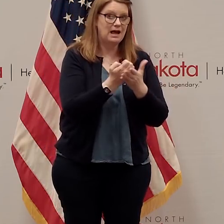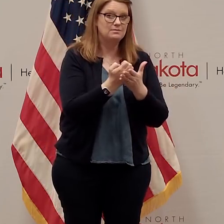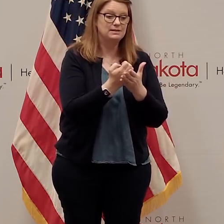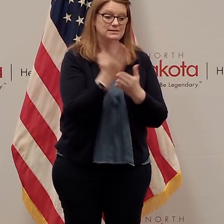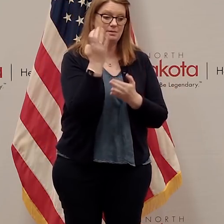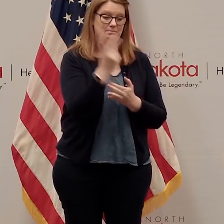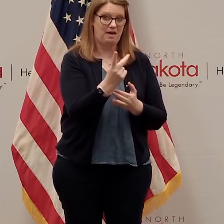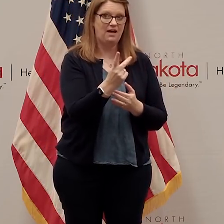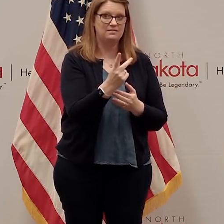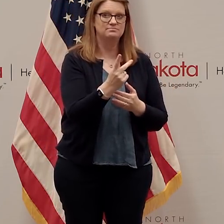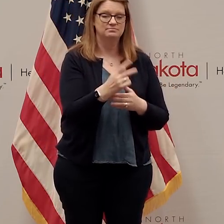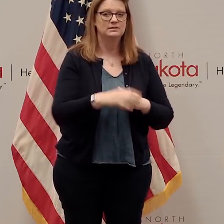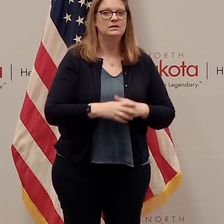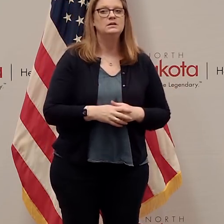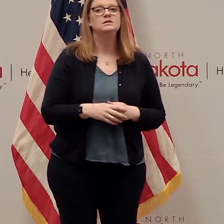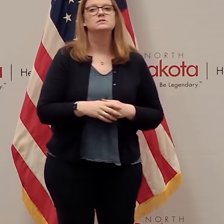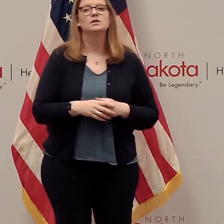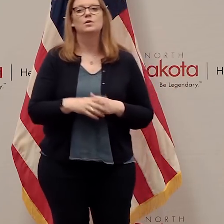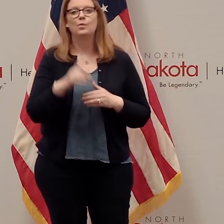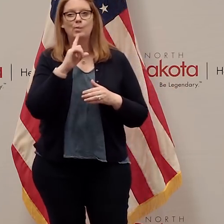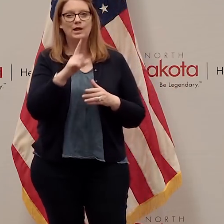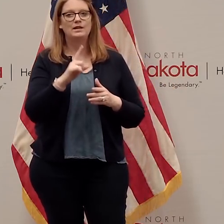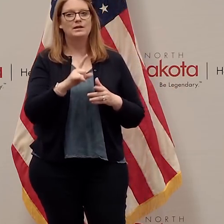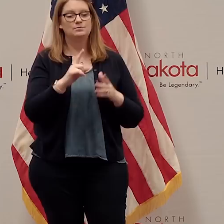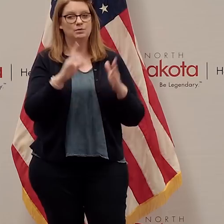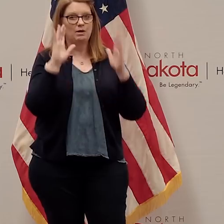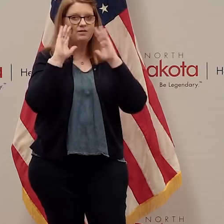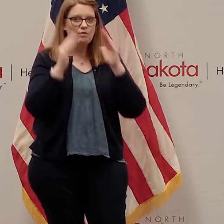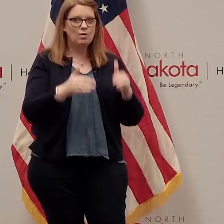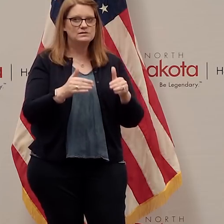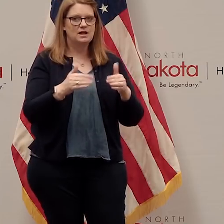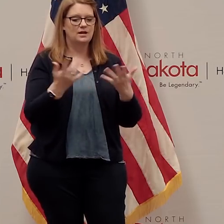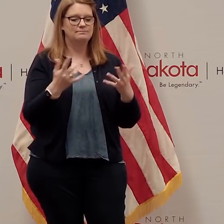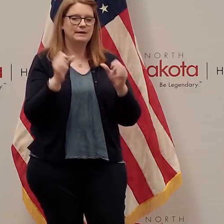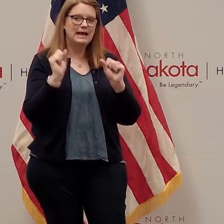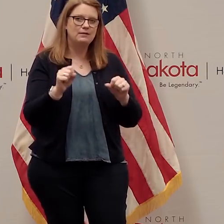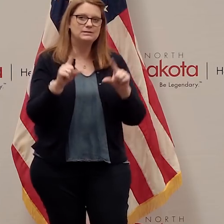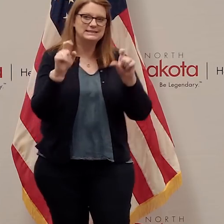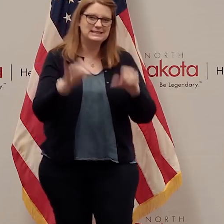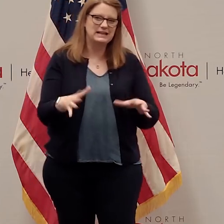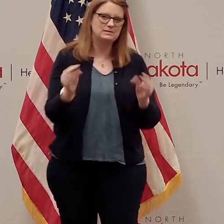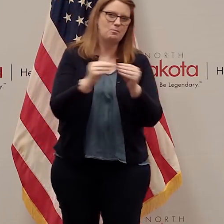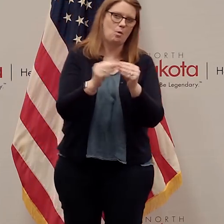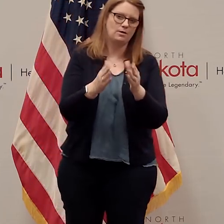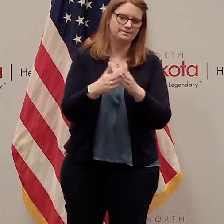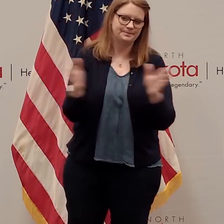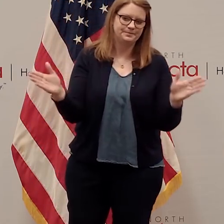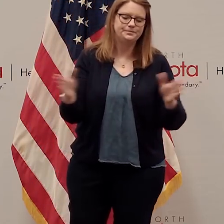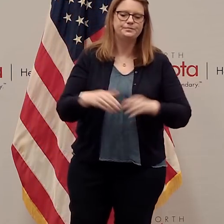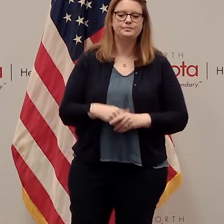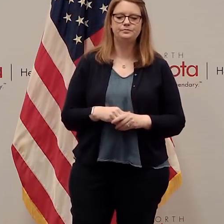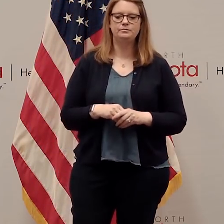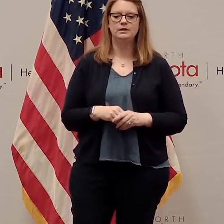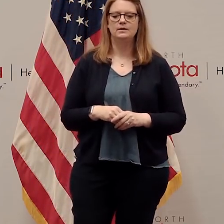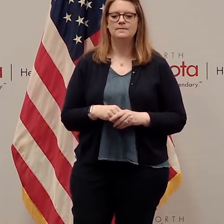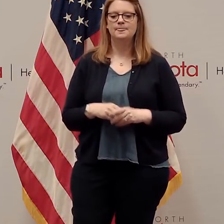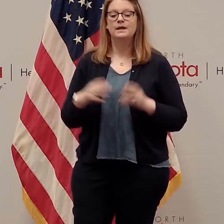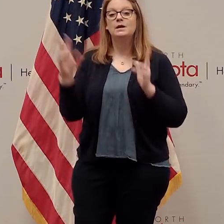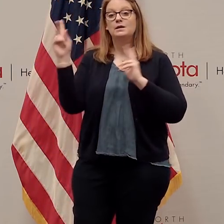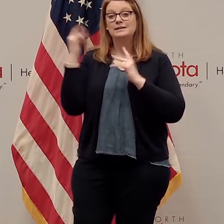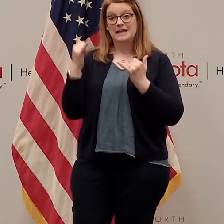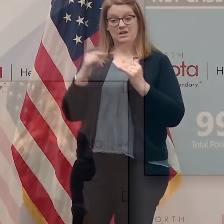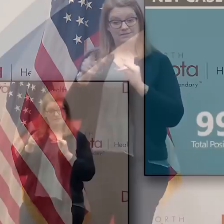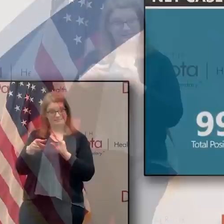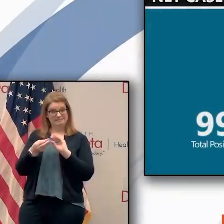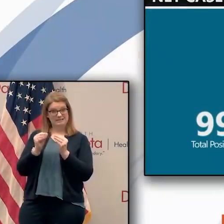one of the keys. So again, we continue to really focus on building that capability. When we flip to take a look at active cases,